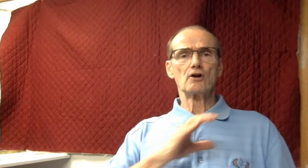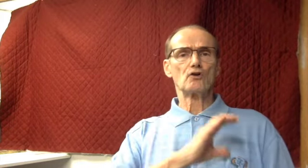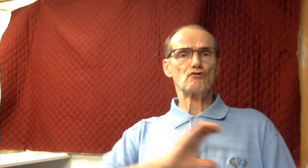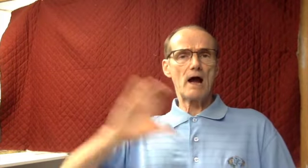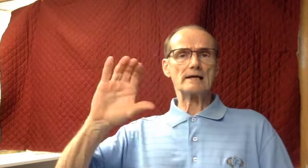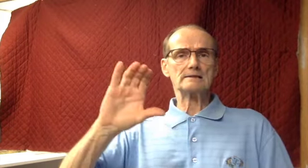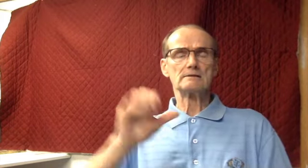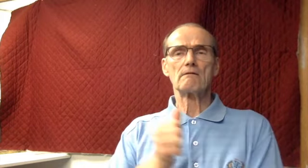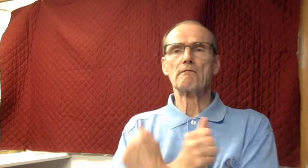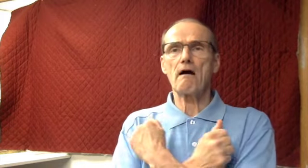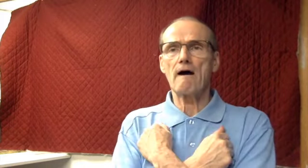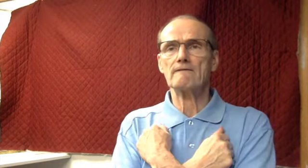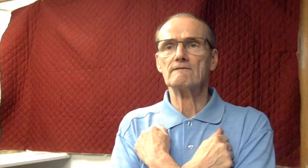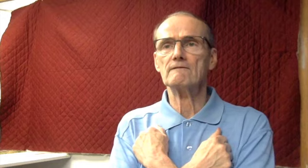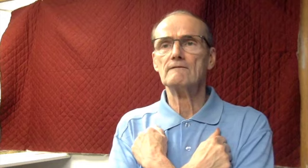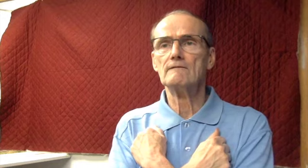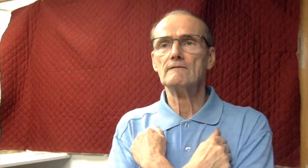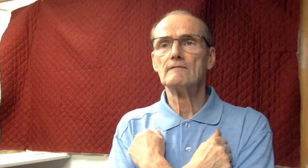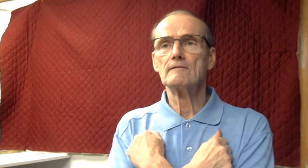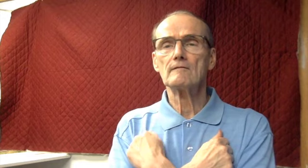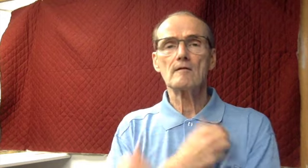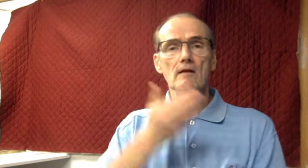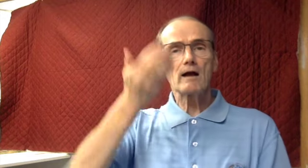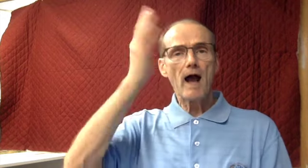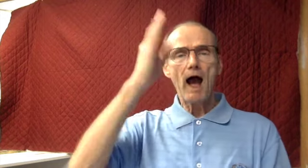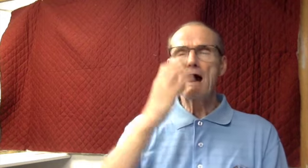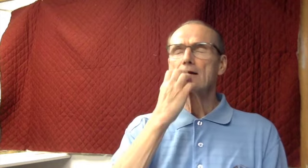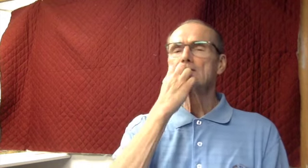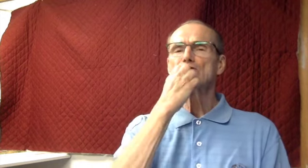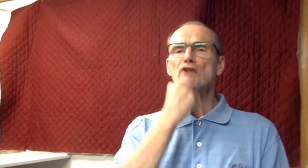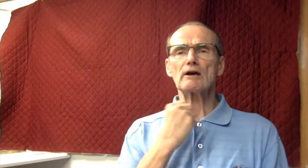heirs of God and joint heirs with Christ,